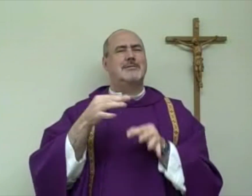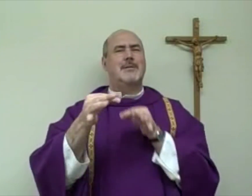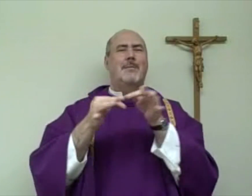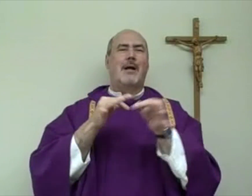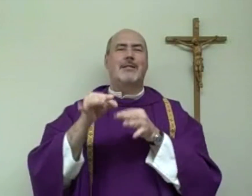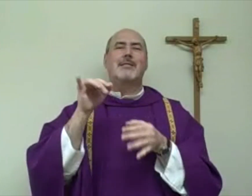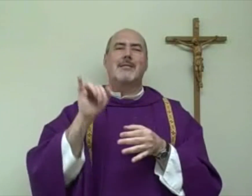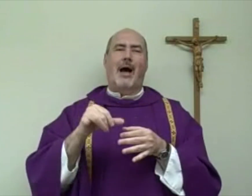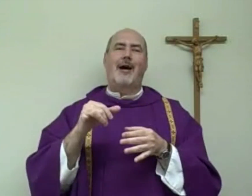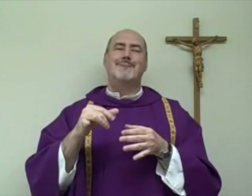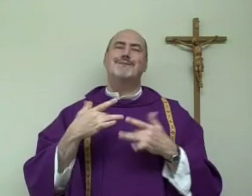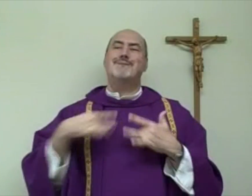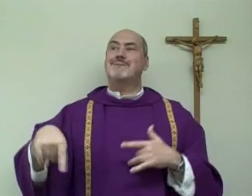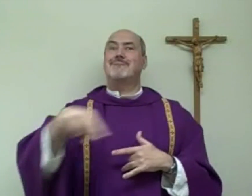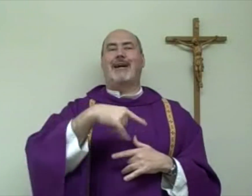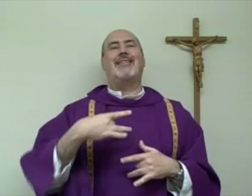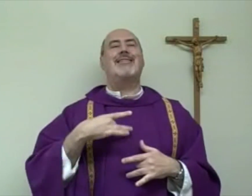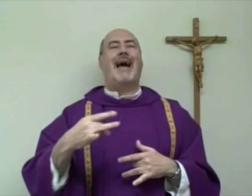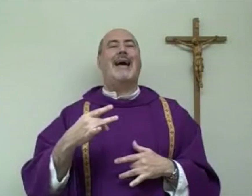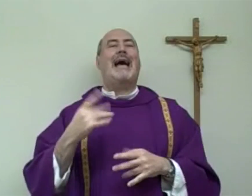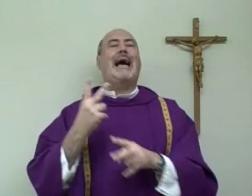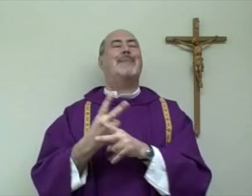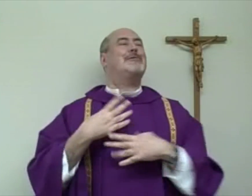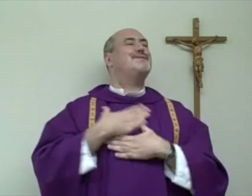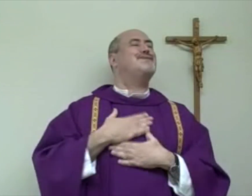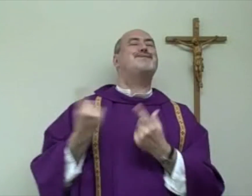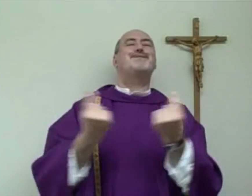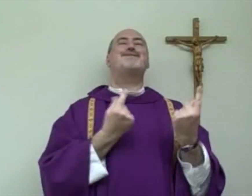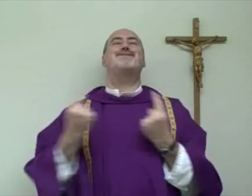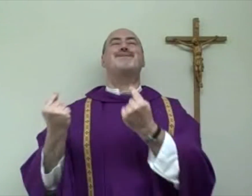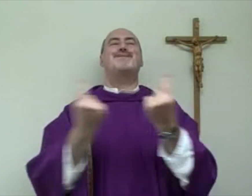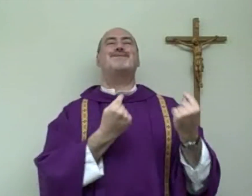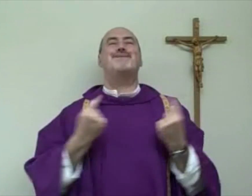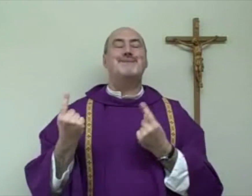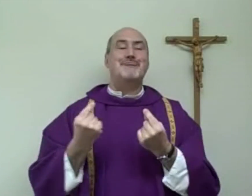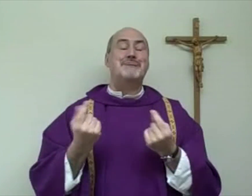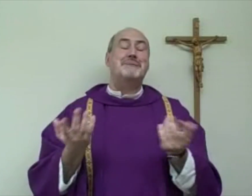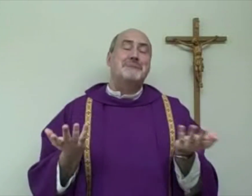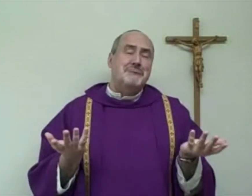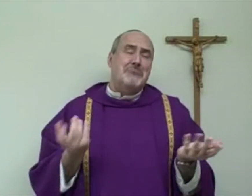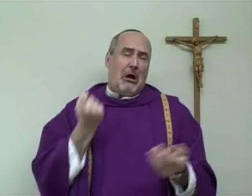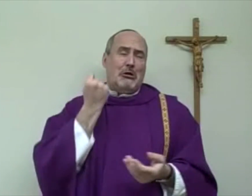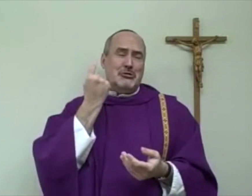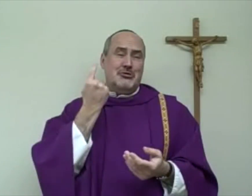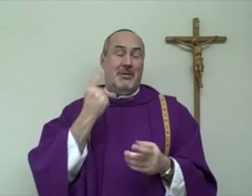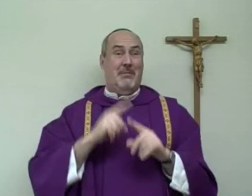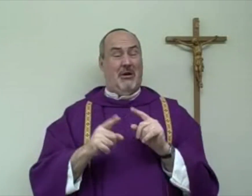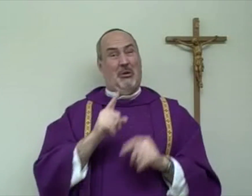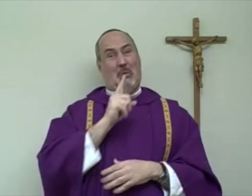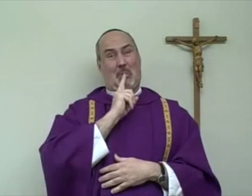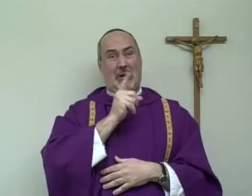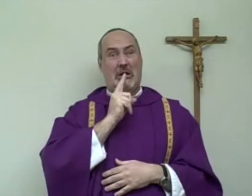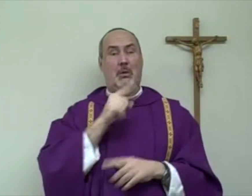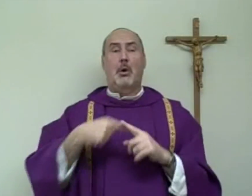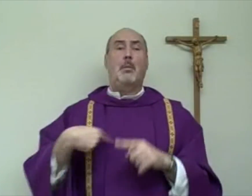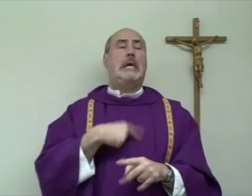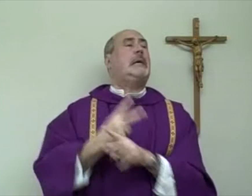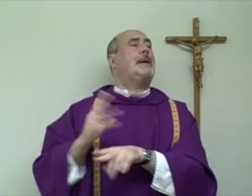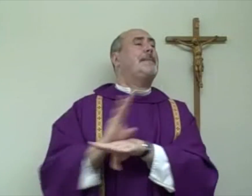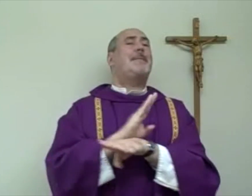If you remember last week, I talked a little bit about how we like to keep busy doing fun things and enjoying ourselves. And